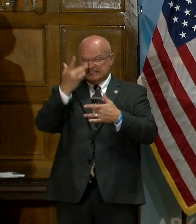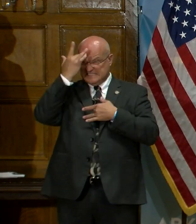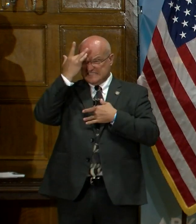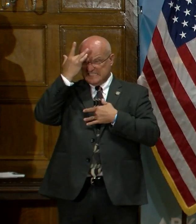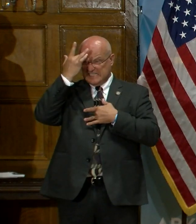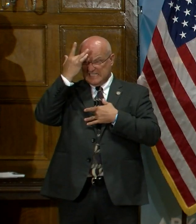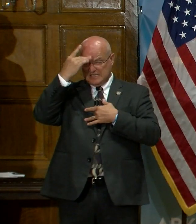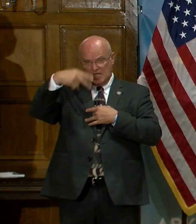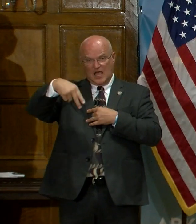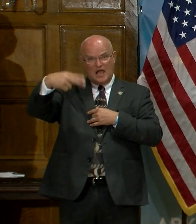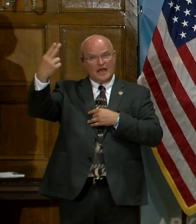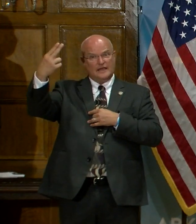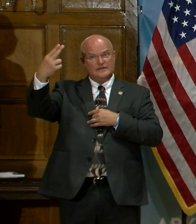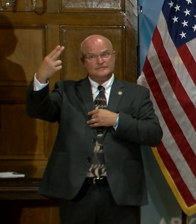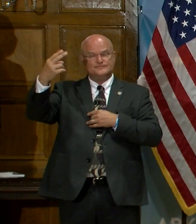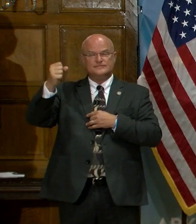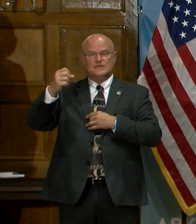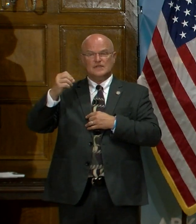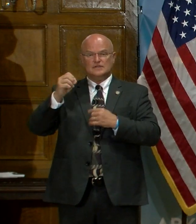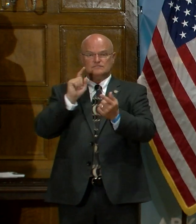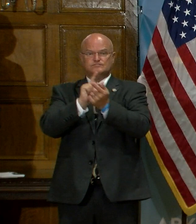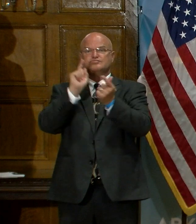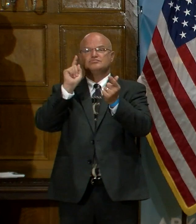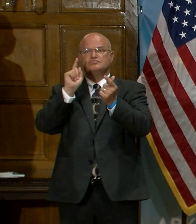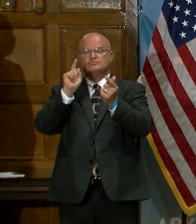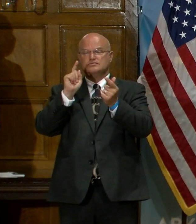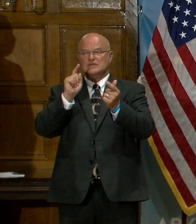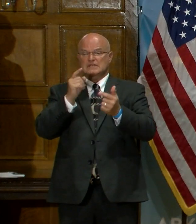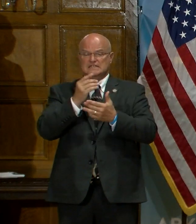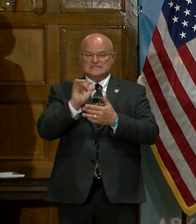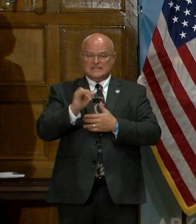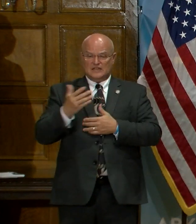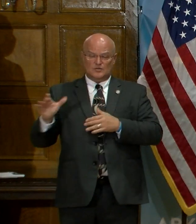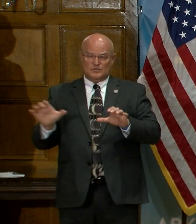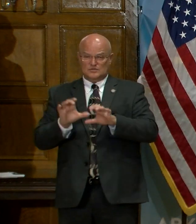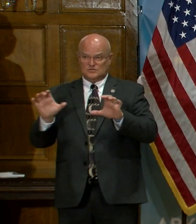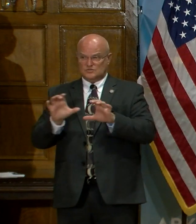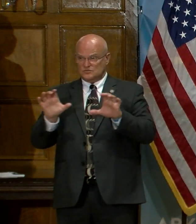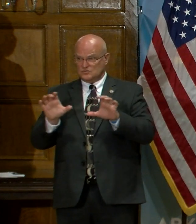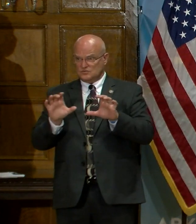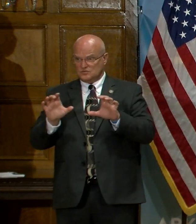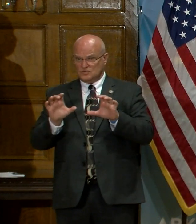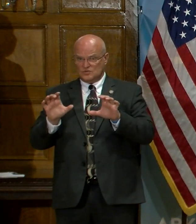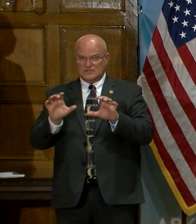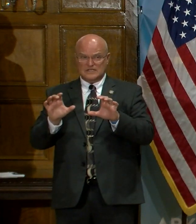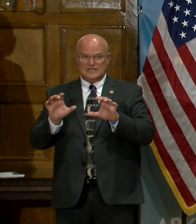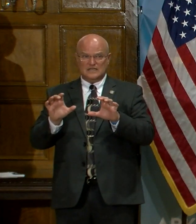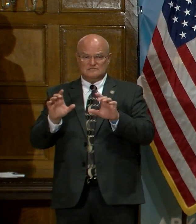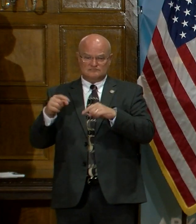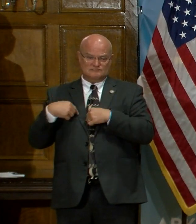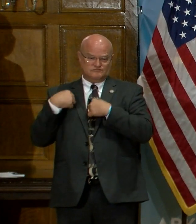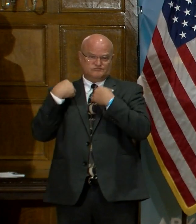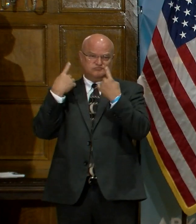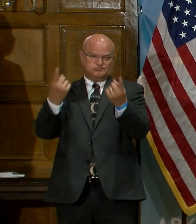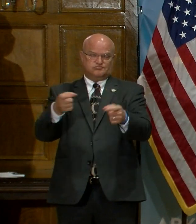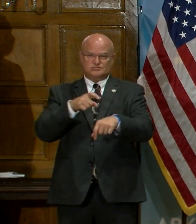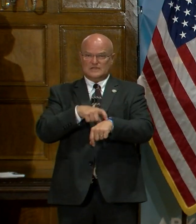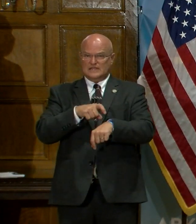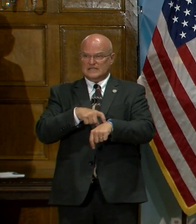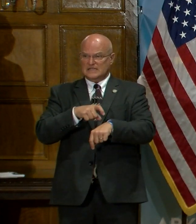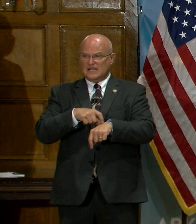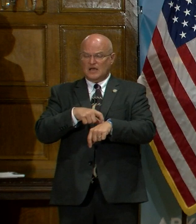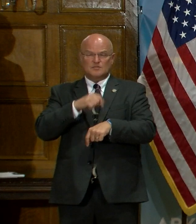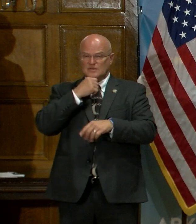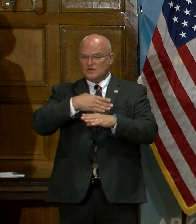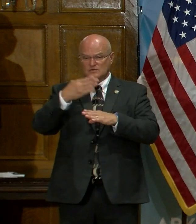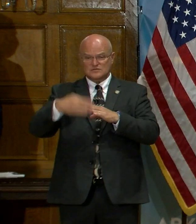infected is higher. And so some of the same things that we've been doing all throughout this time and